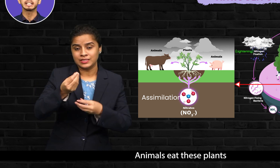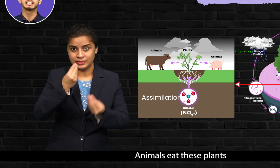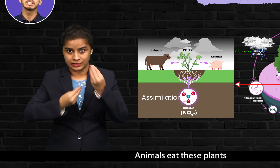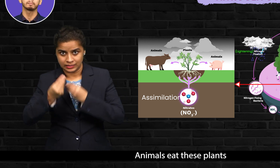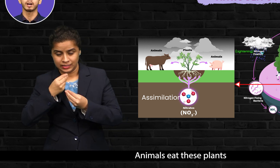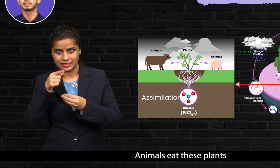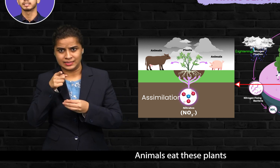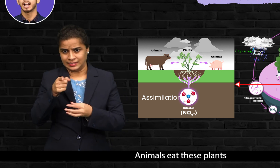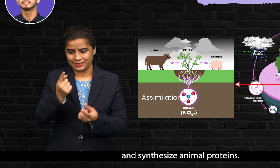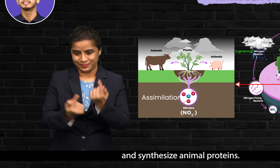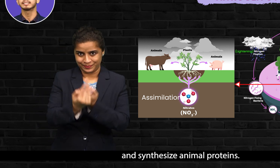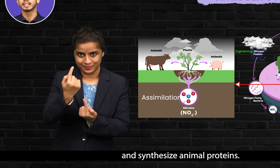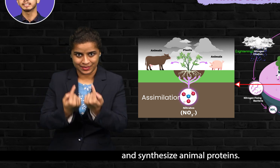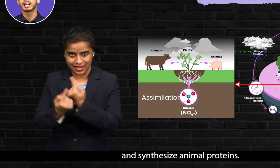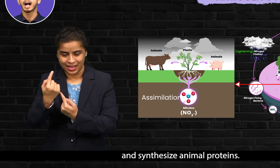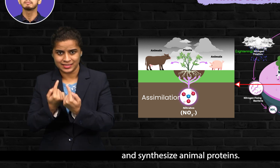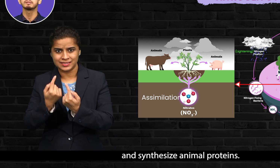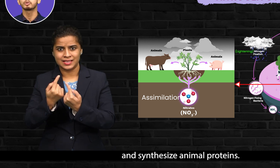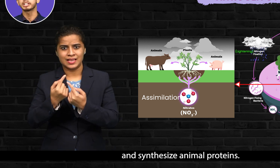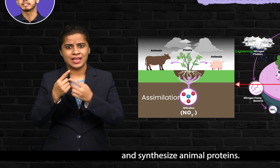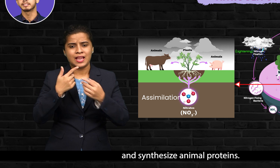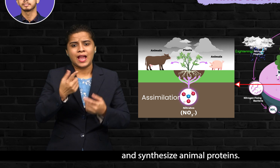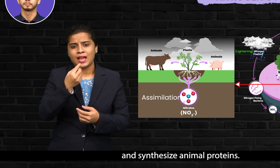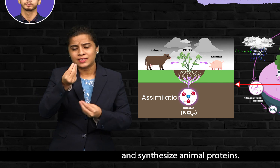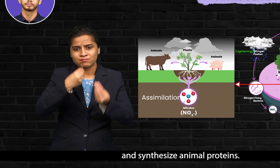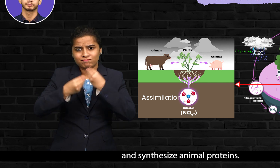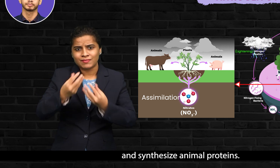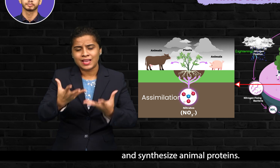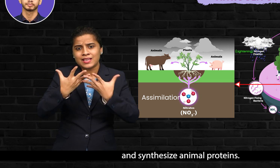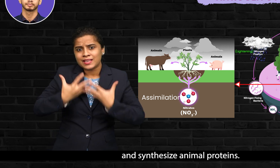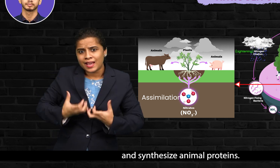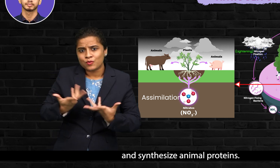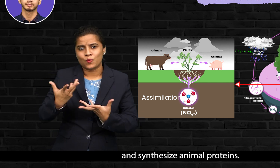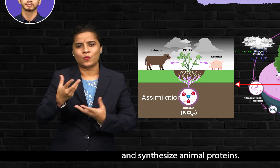Animals eat these plants and synthesize animal proteins.